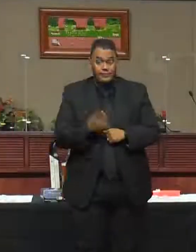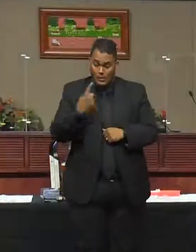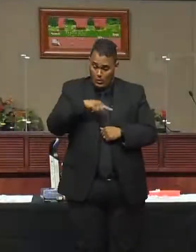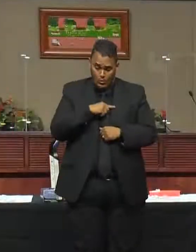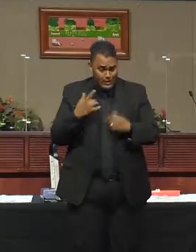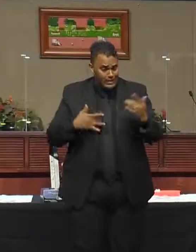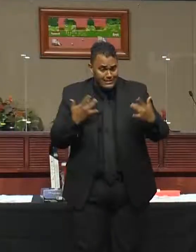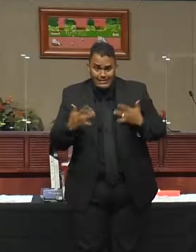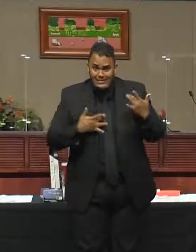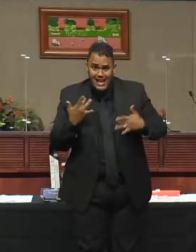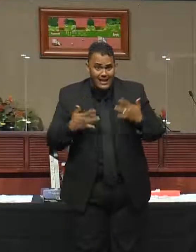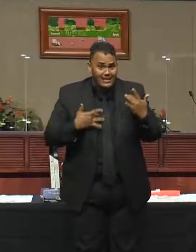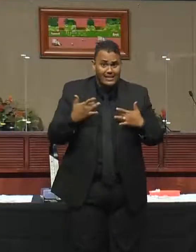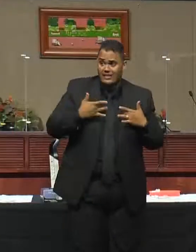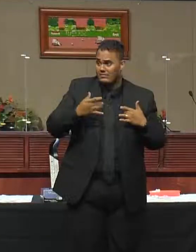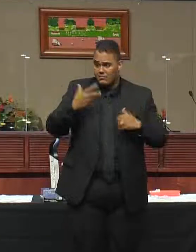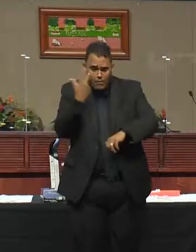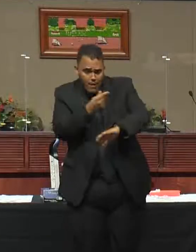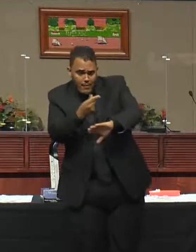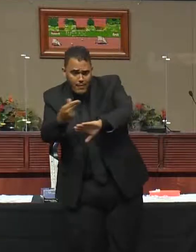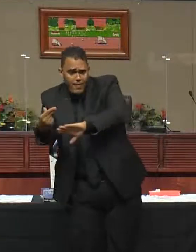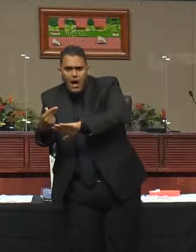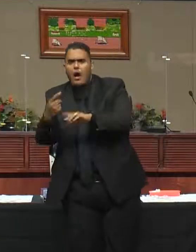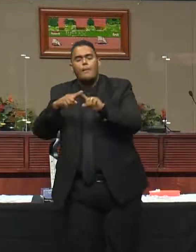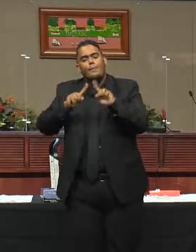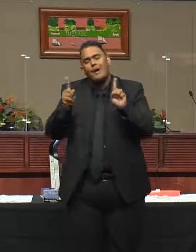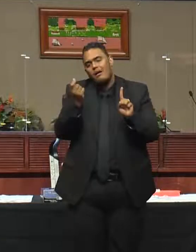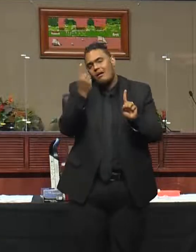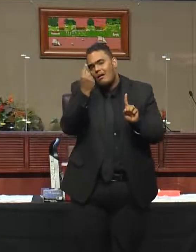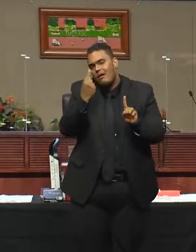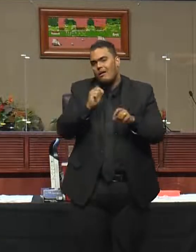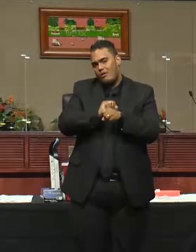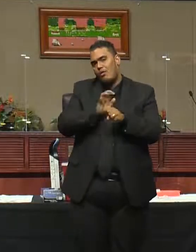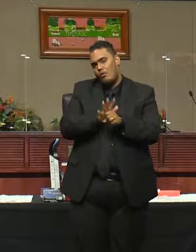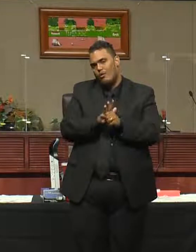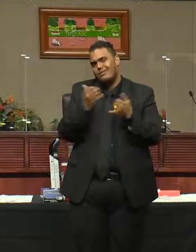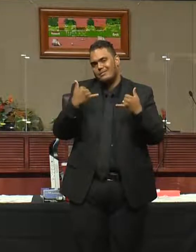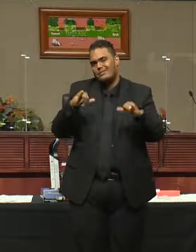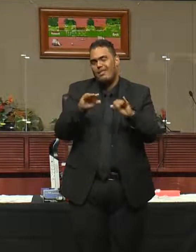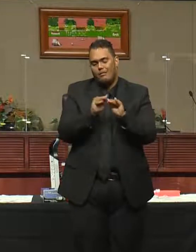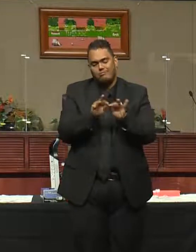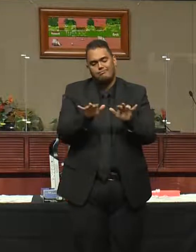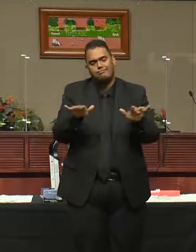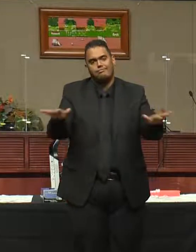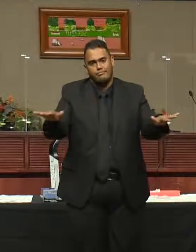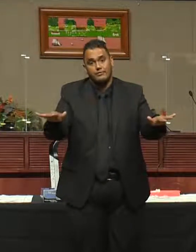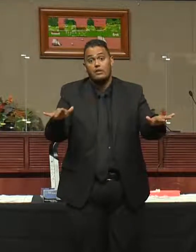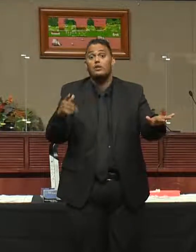much alive in our community. Since the start of the pandemic, there have been a reported